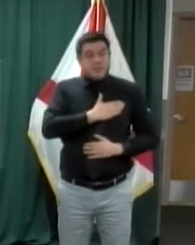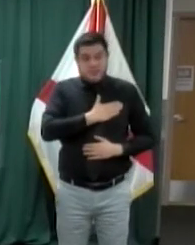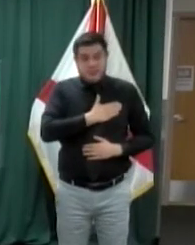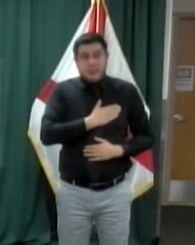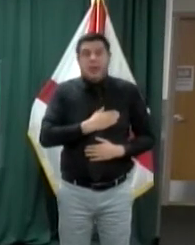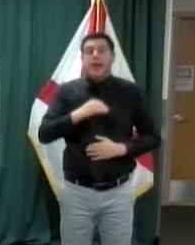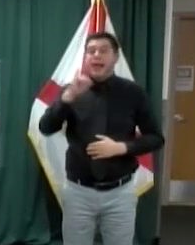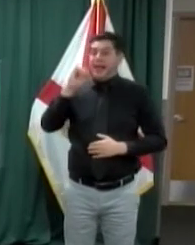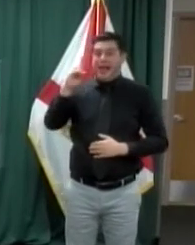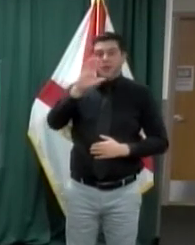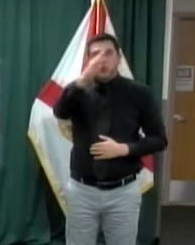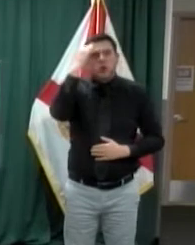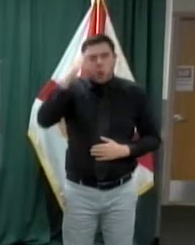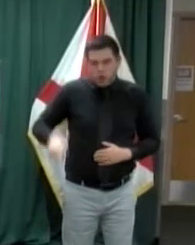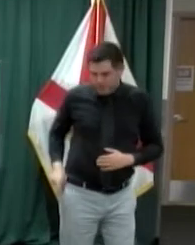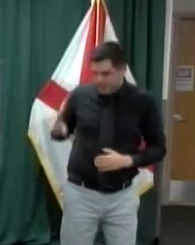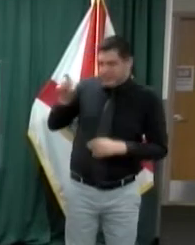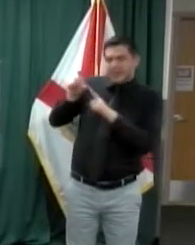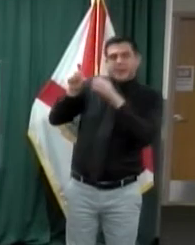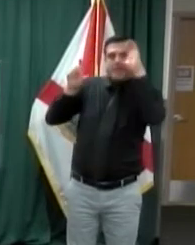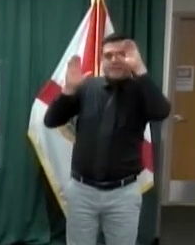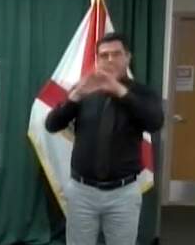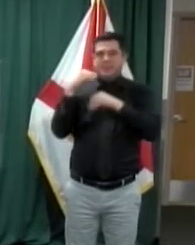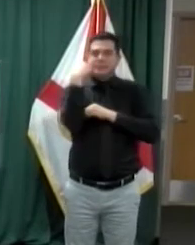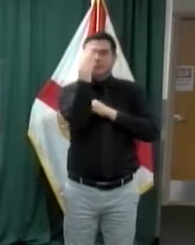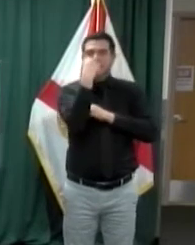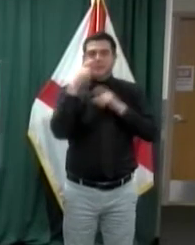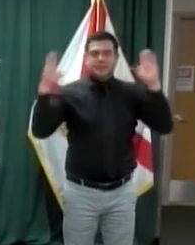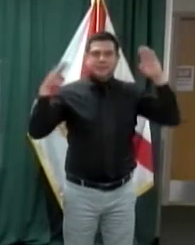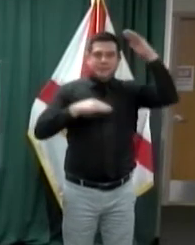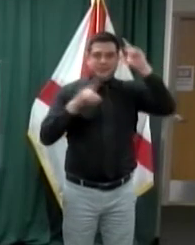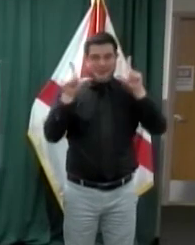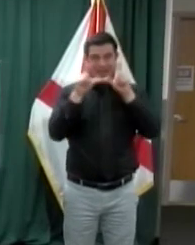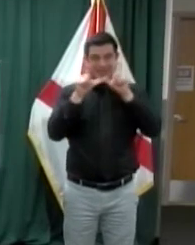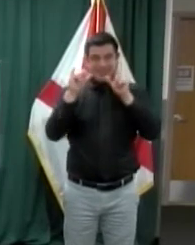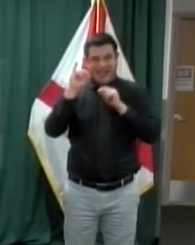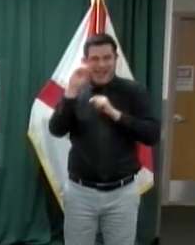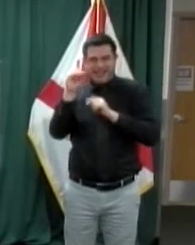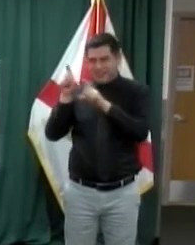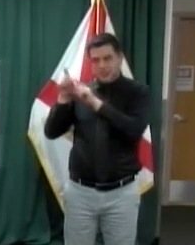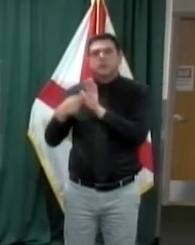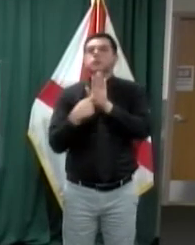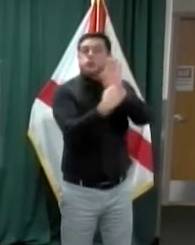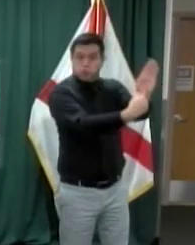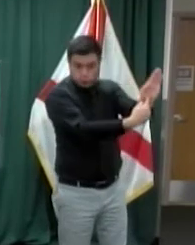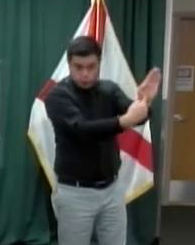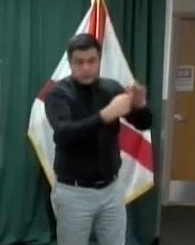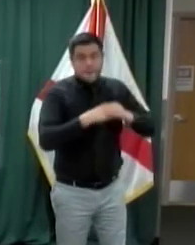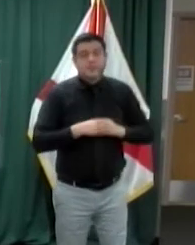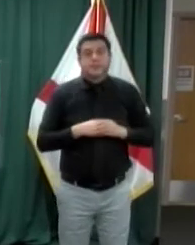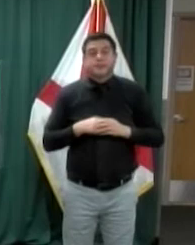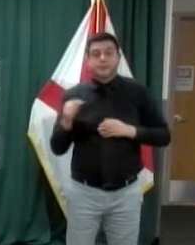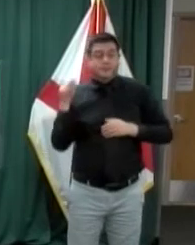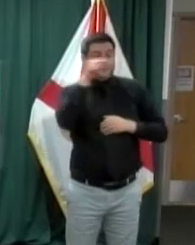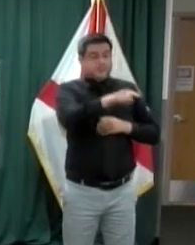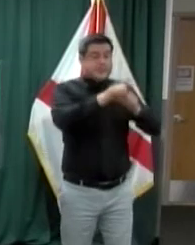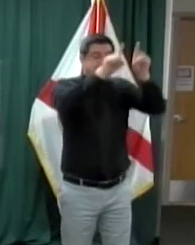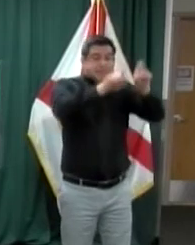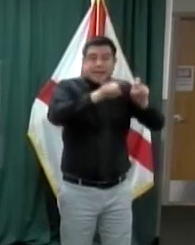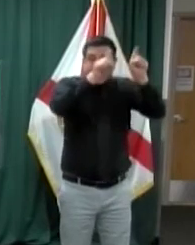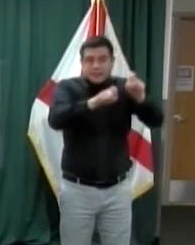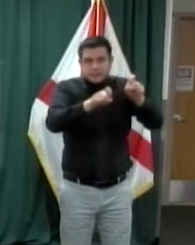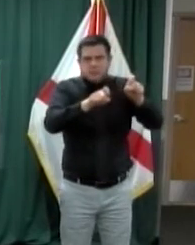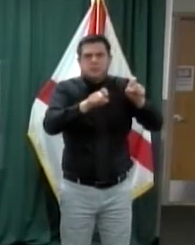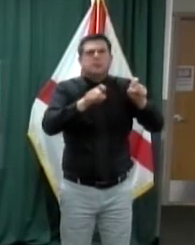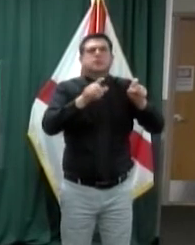not have to exhibit symptoms at these sites, so you can just come up, just say that you're interested